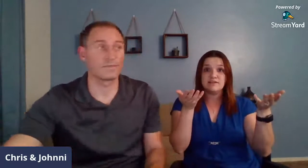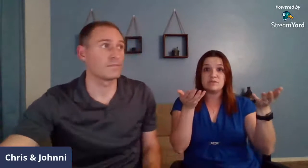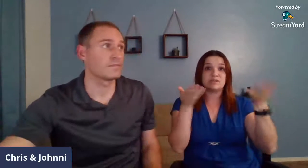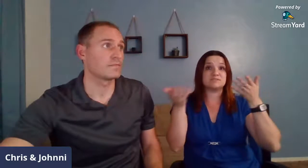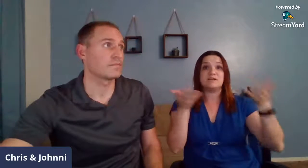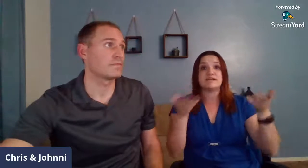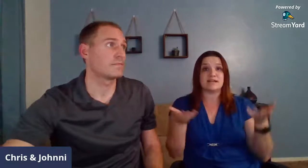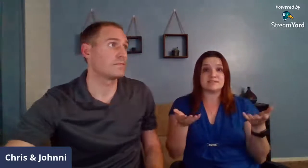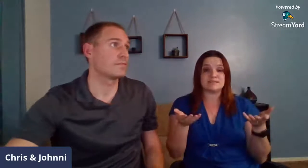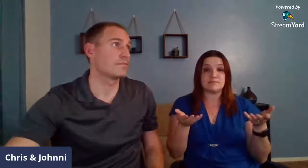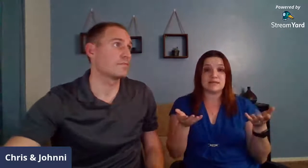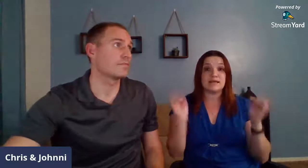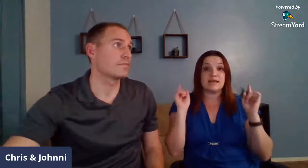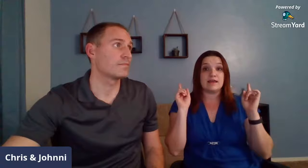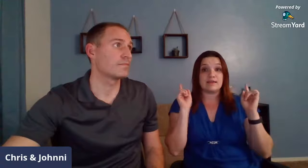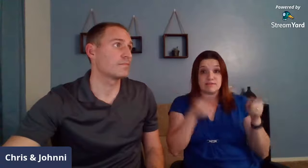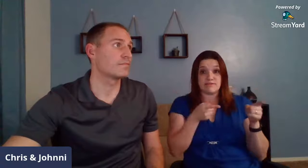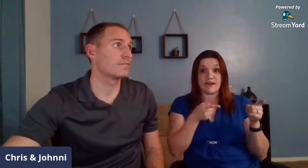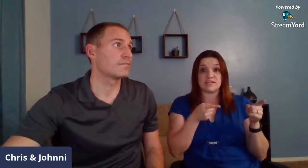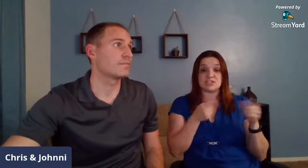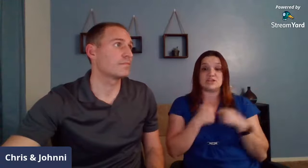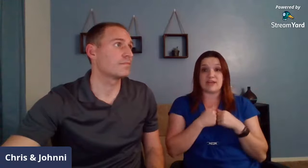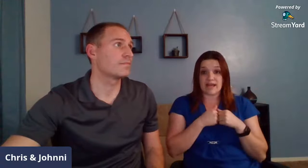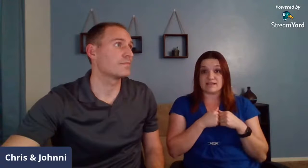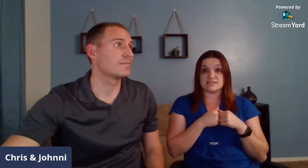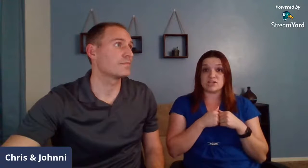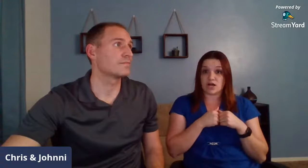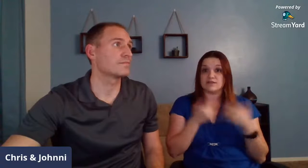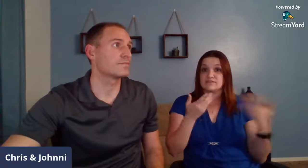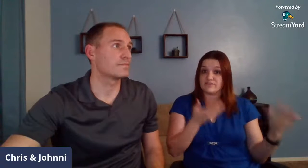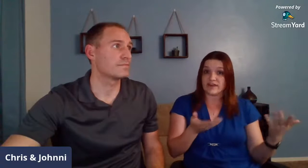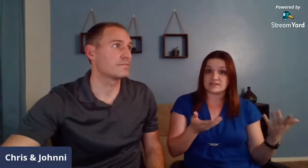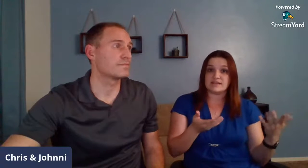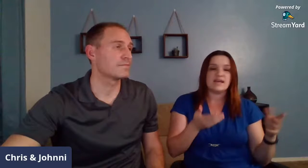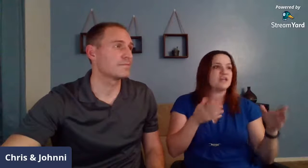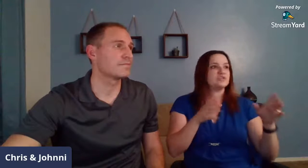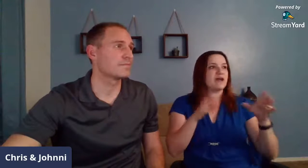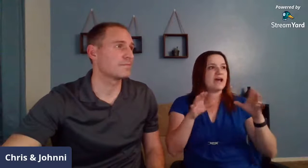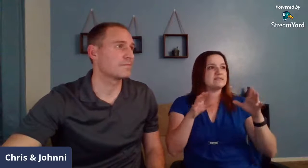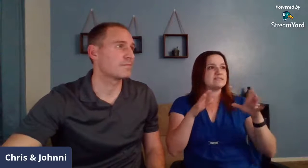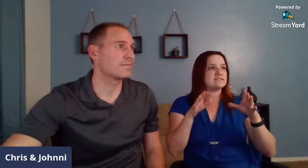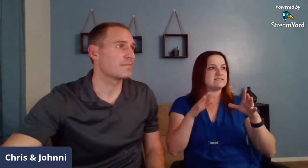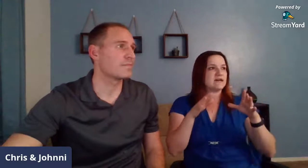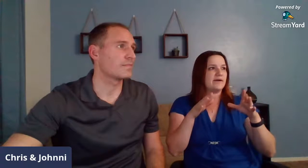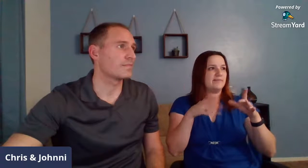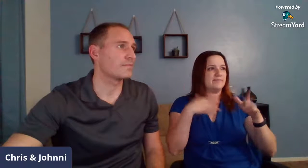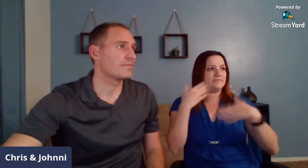you were explaining that to somebody, that dictionary has cause and effect, and so it has these